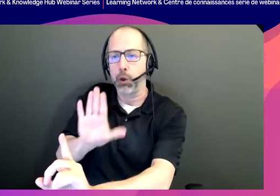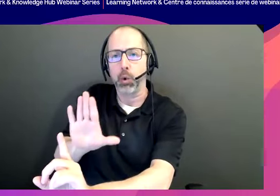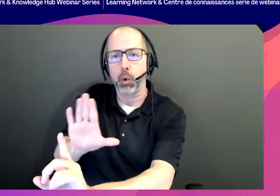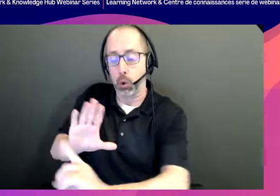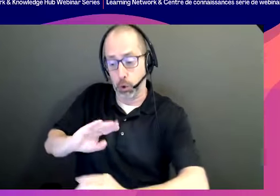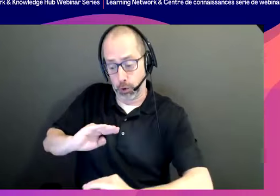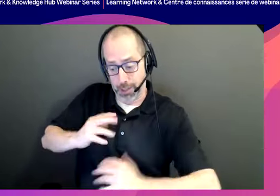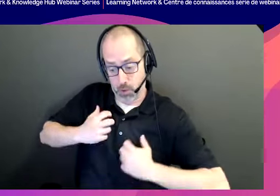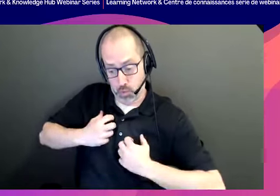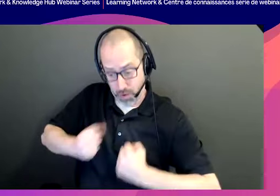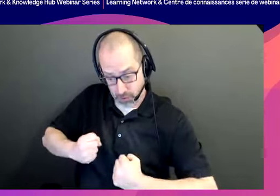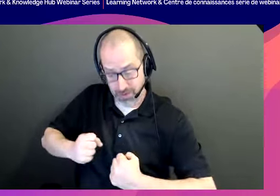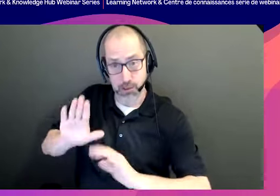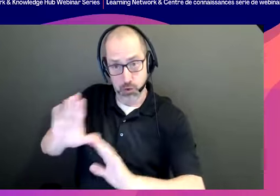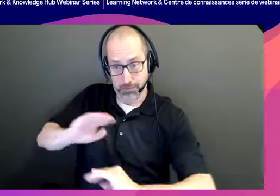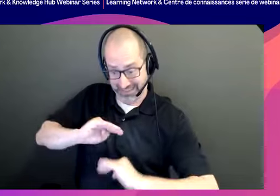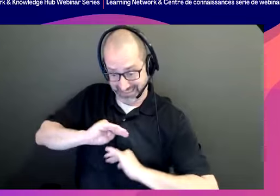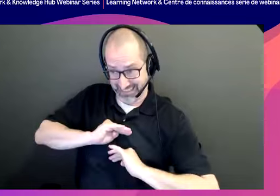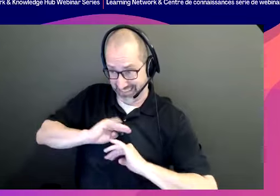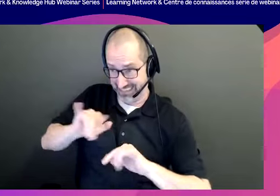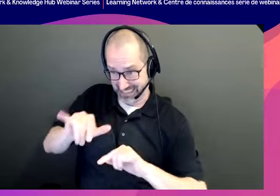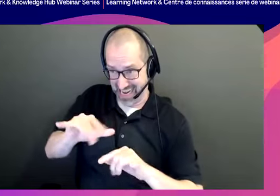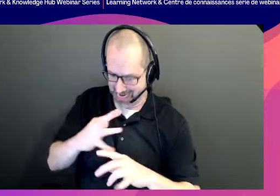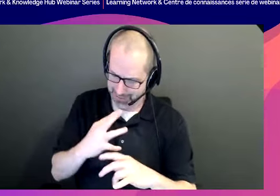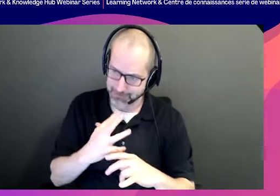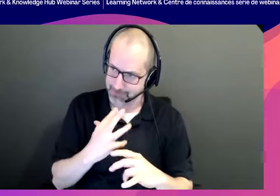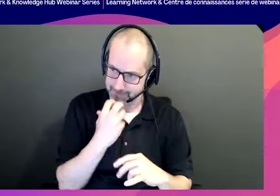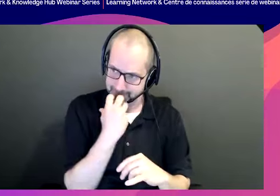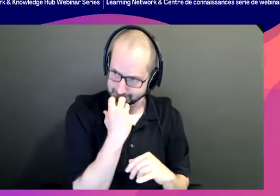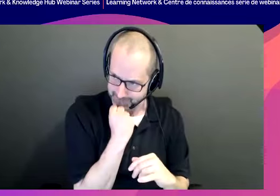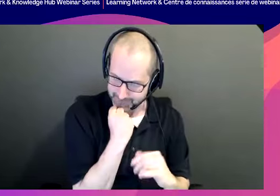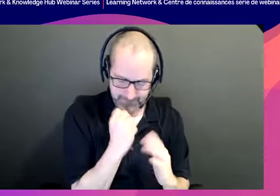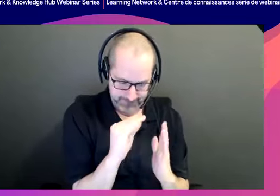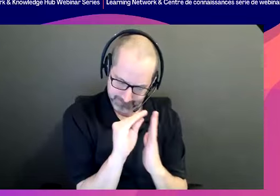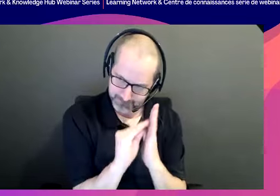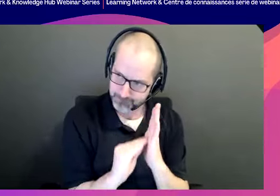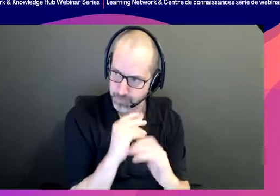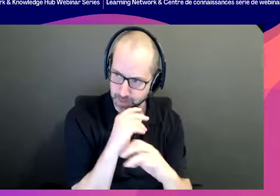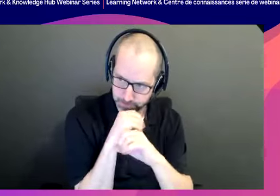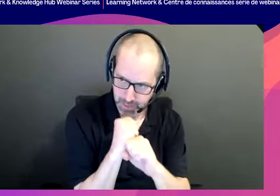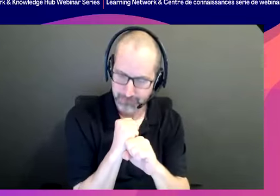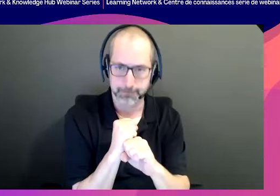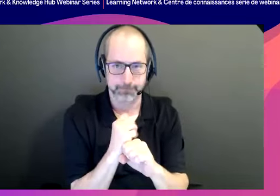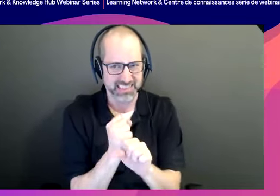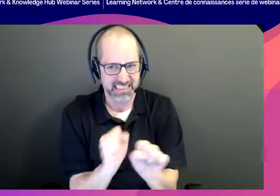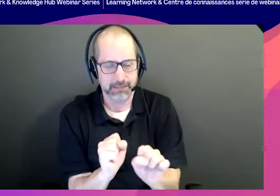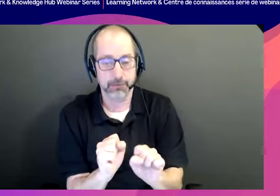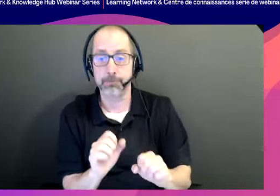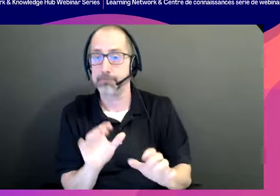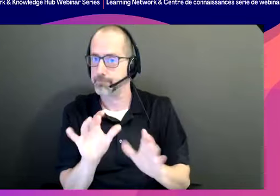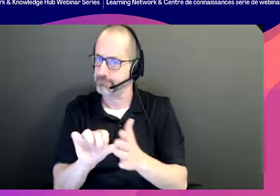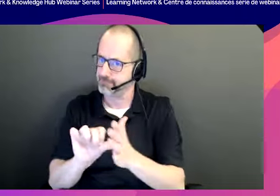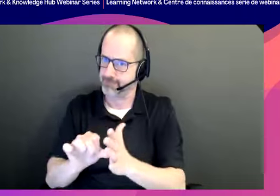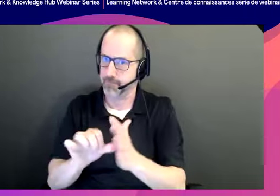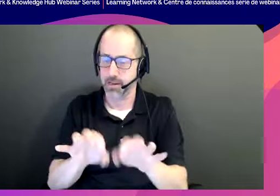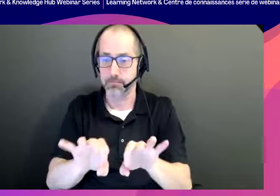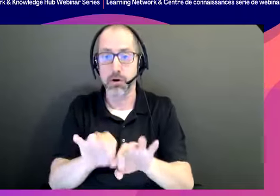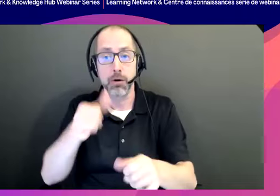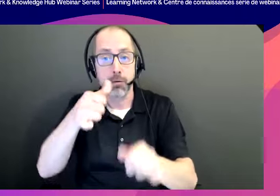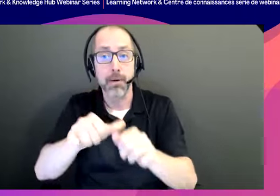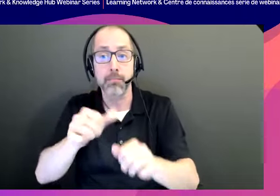wellness and everything, privately and confidentiality. Don't forget, quite often being a